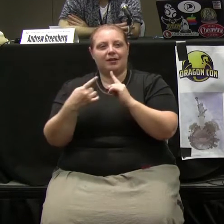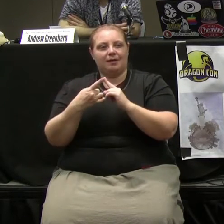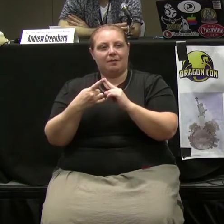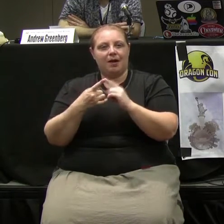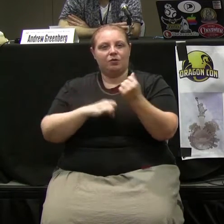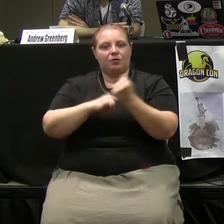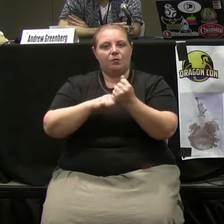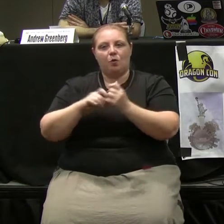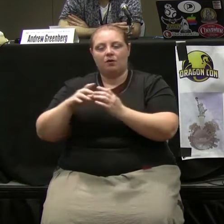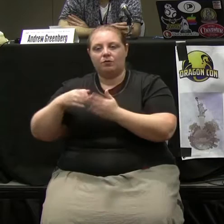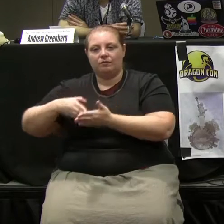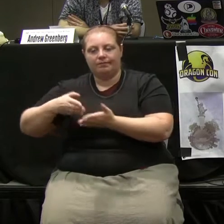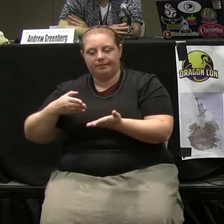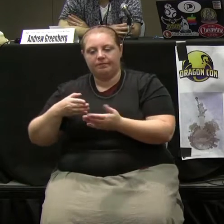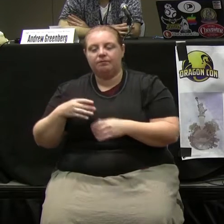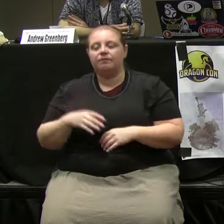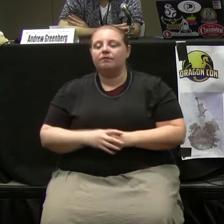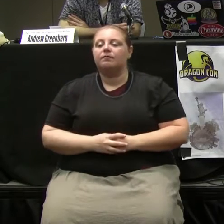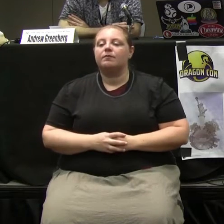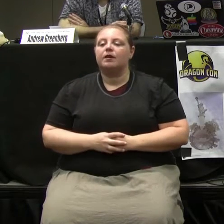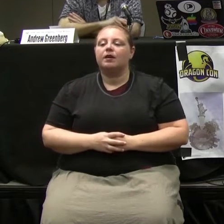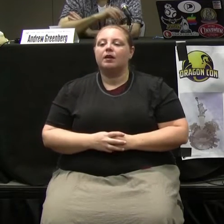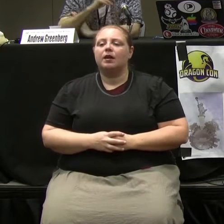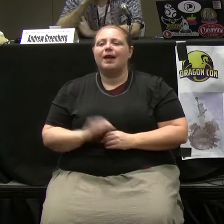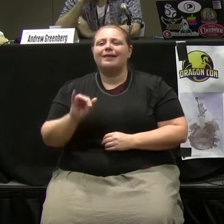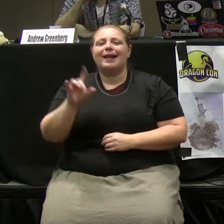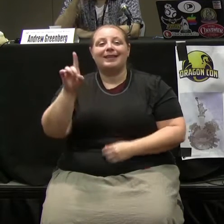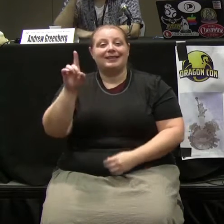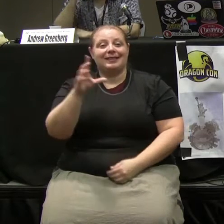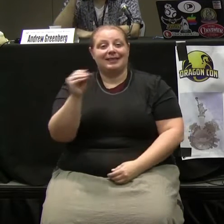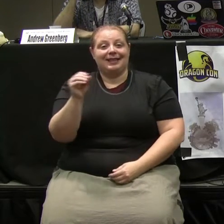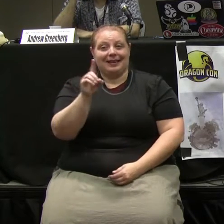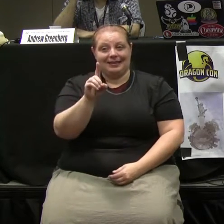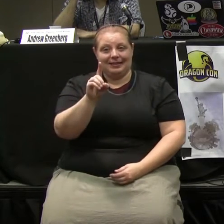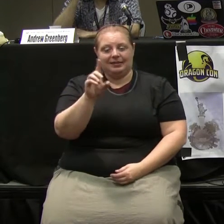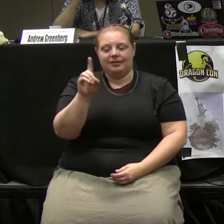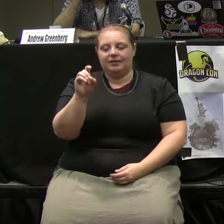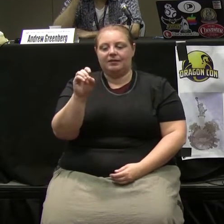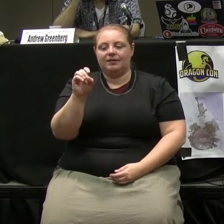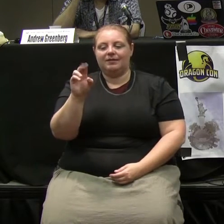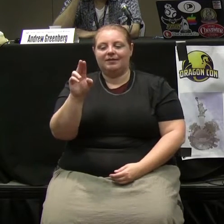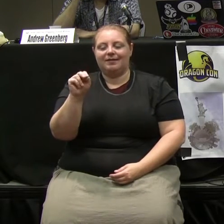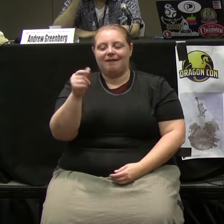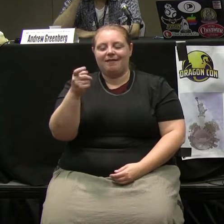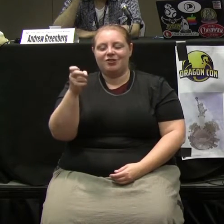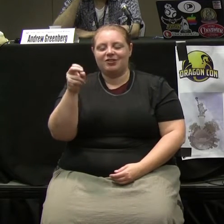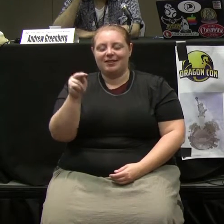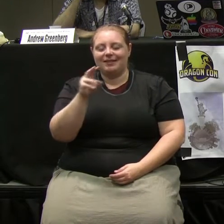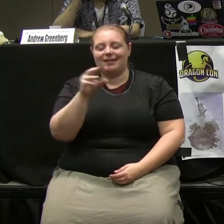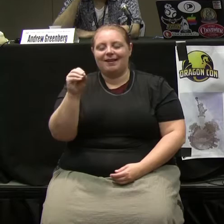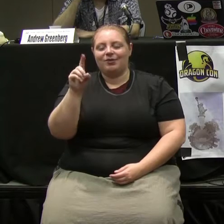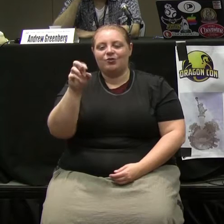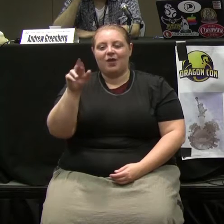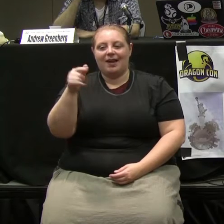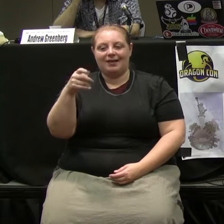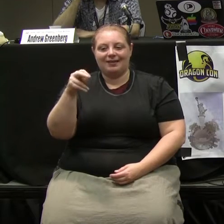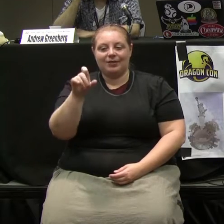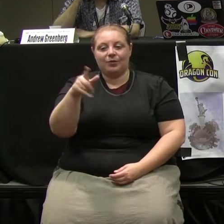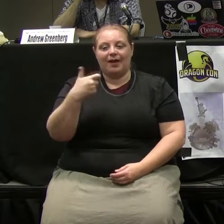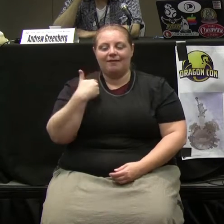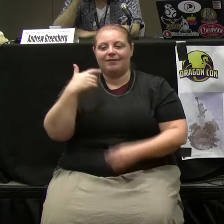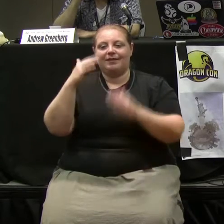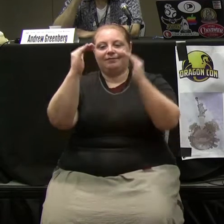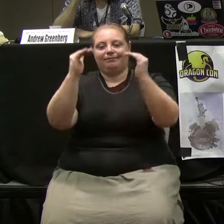like a spectrum of positions that you can take. Kind of like in Dungeons and Dragons, you would have like chaotic good and neutral and chaotic evil, and then moving